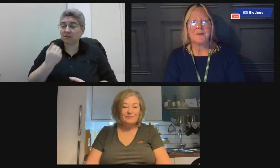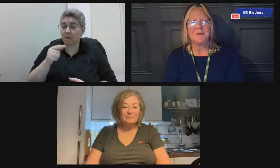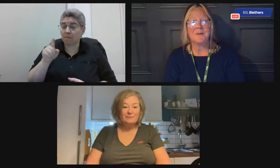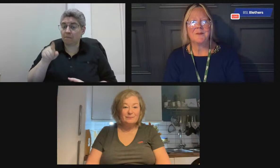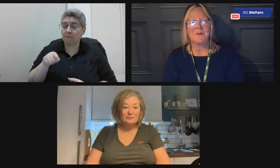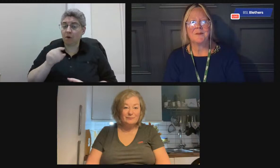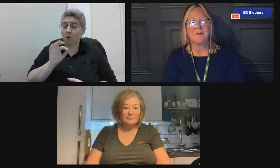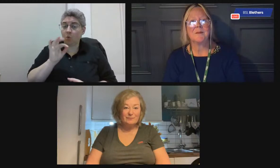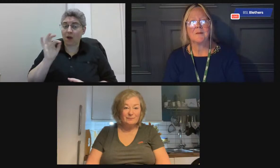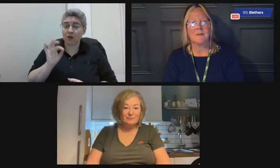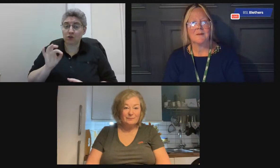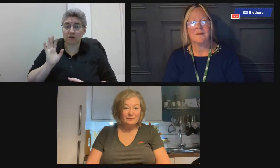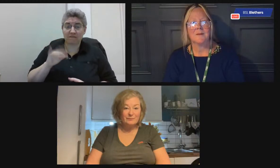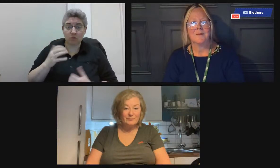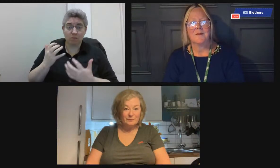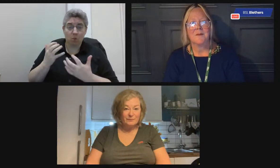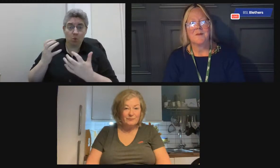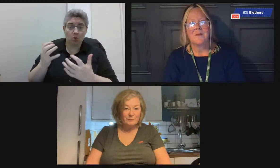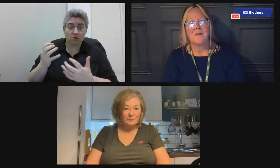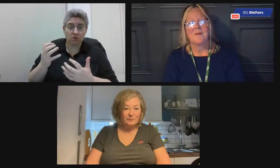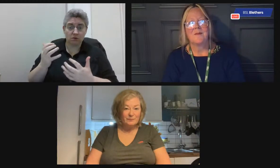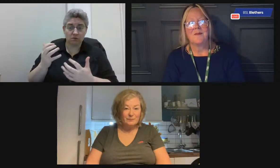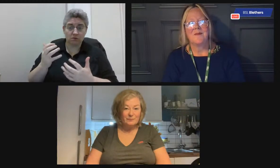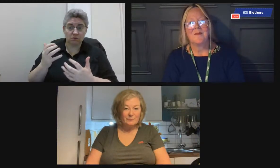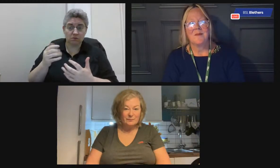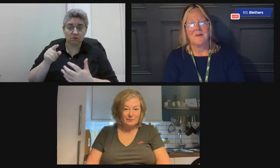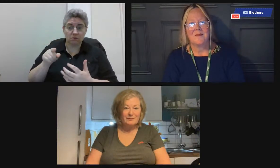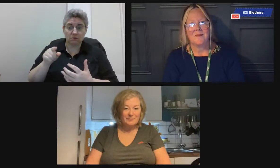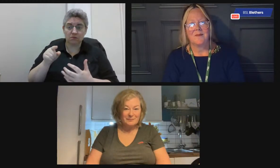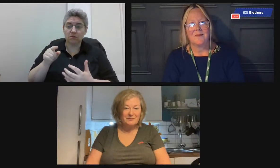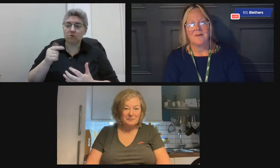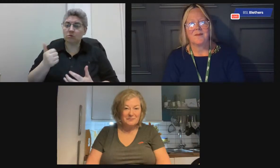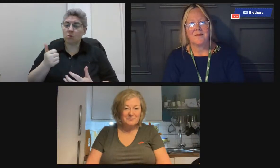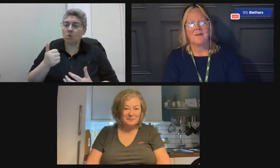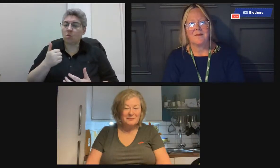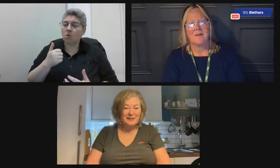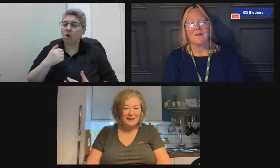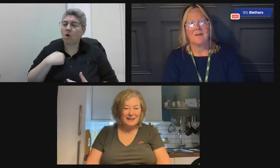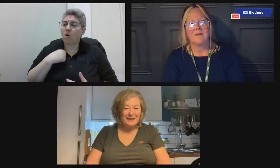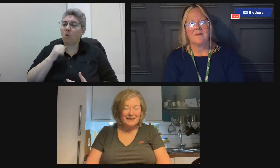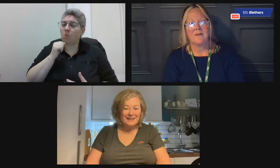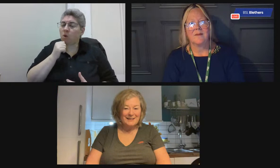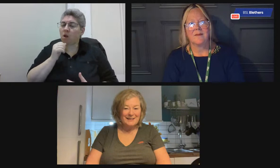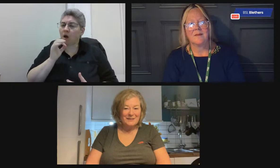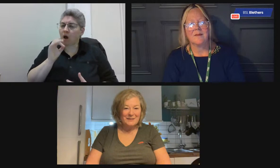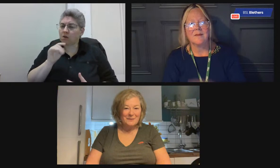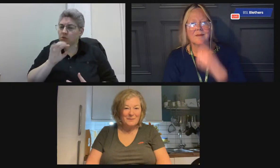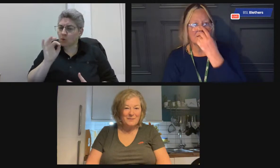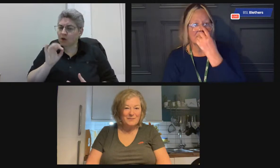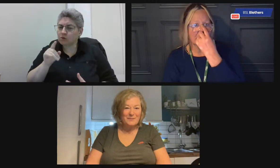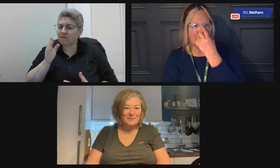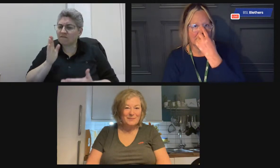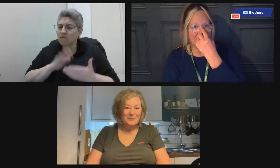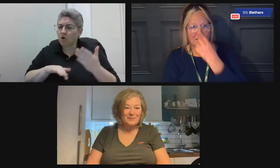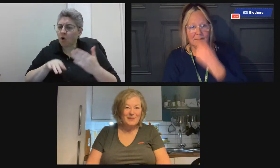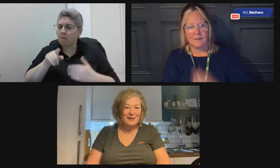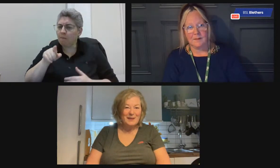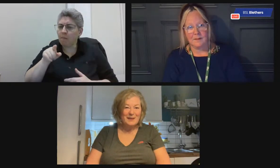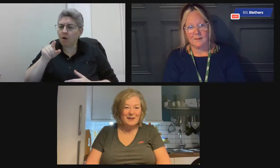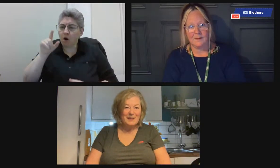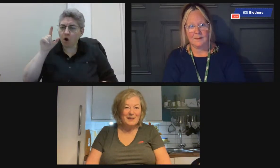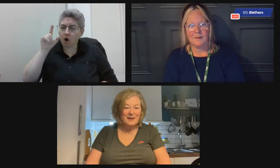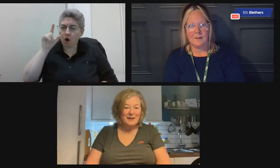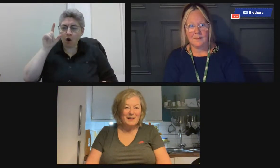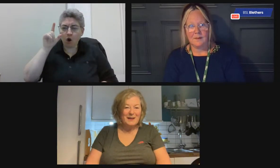women. Well, I've got some questions that came in from our audience. So I'll kick off with the